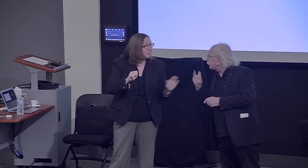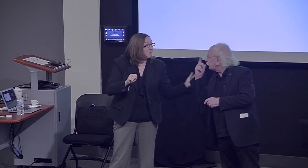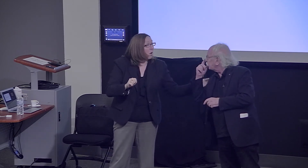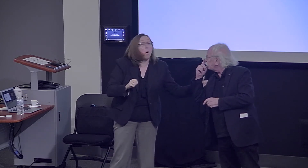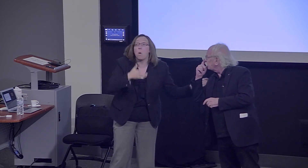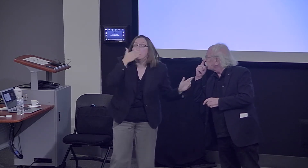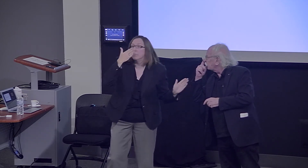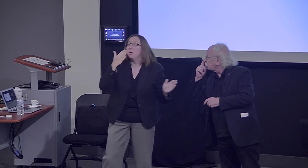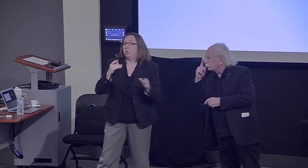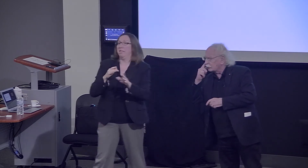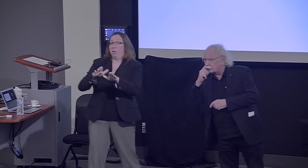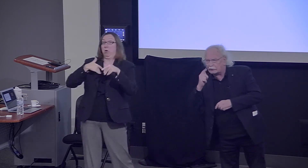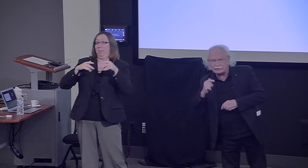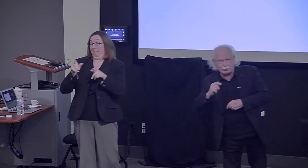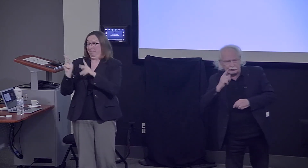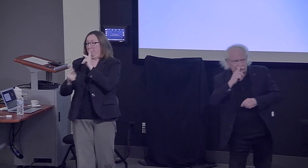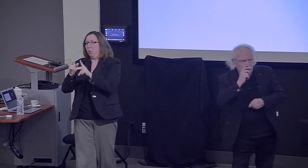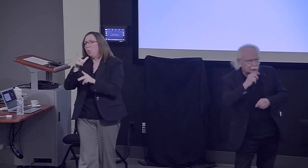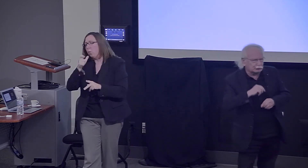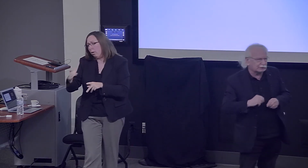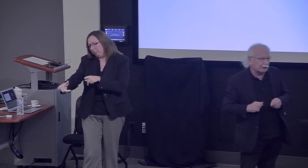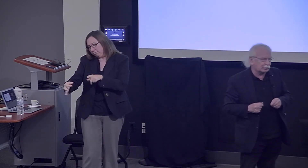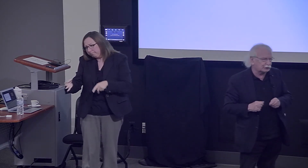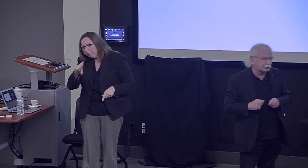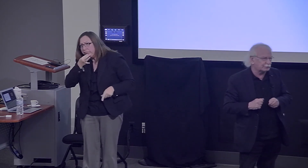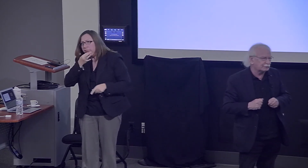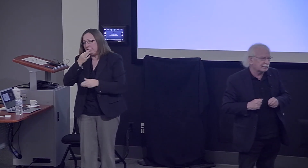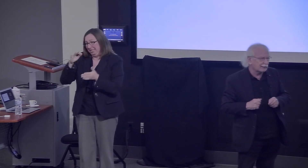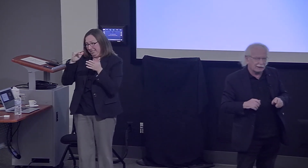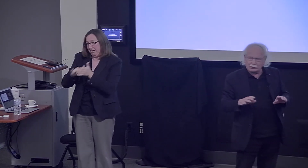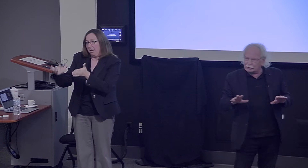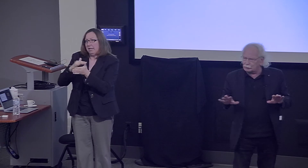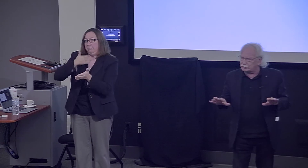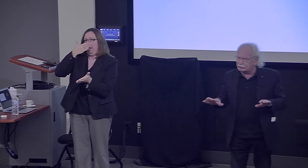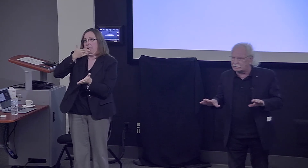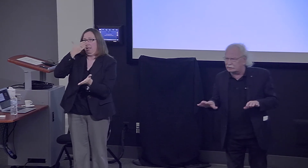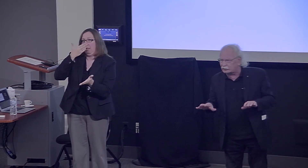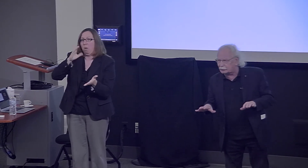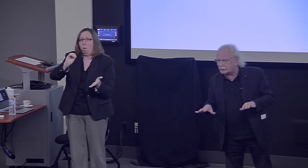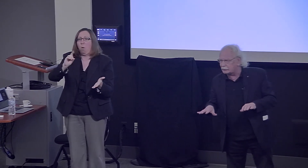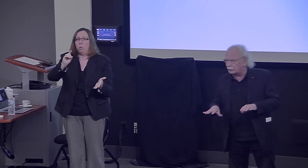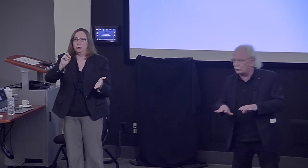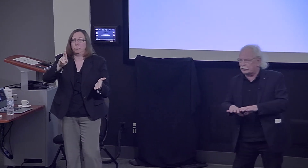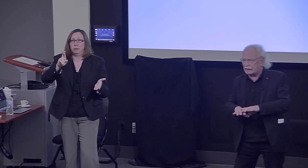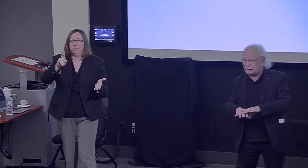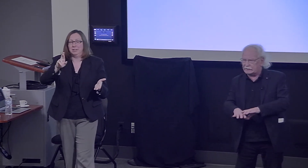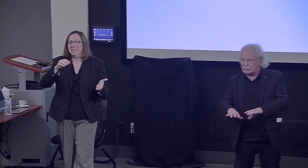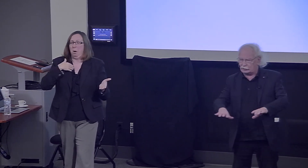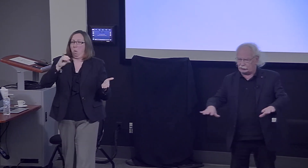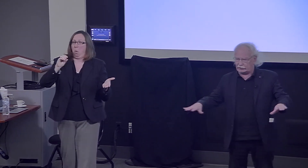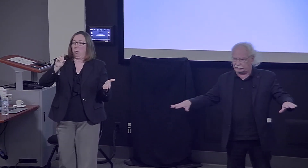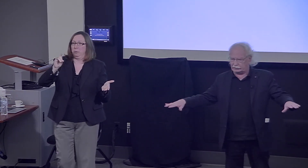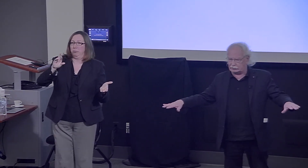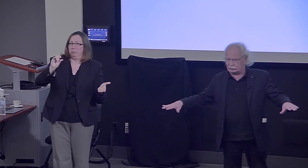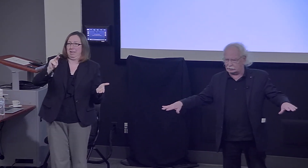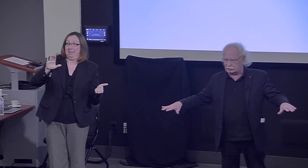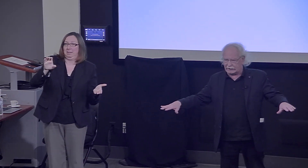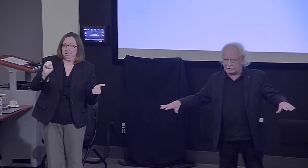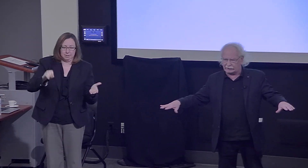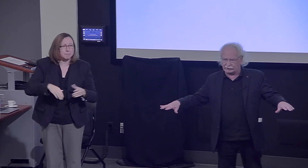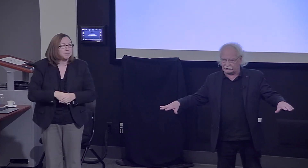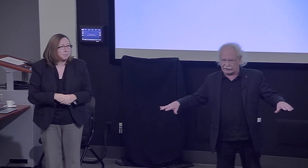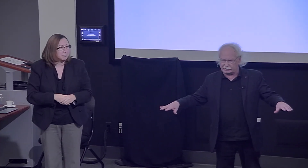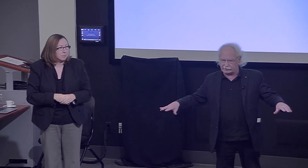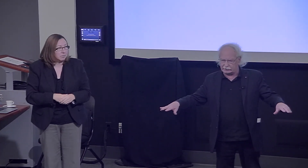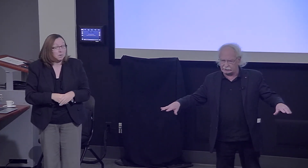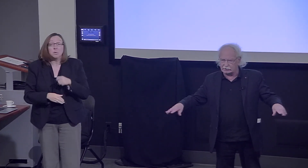Odorant. Odorant, something that you put in the nose. So it was this experiment. There was a guy just lying